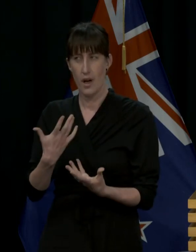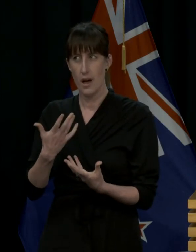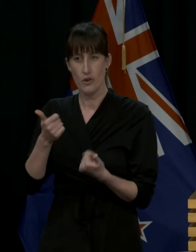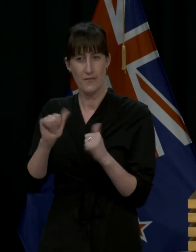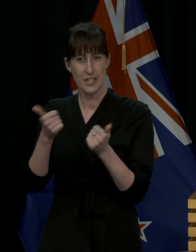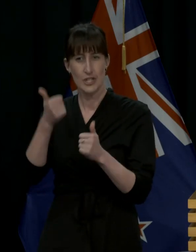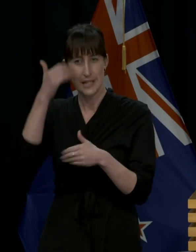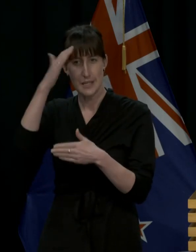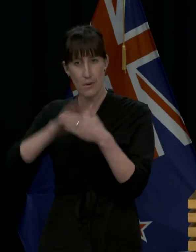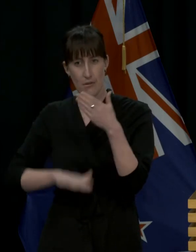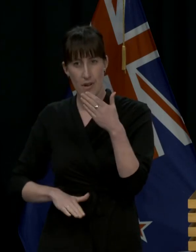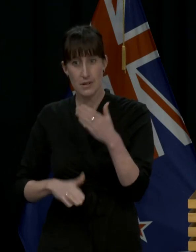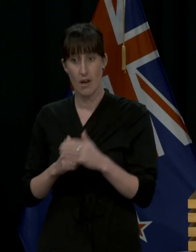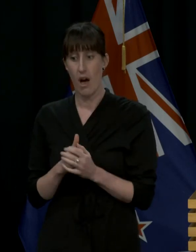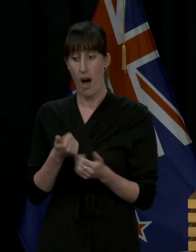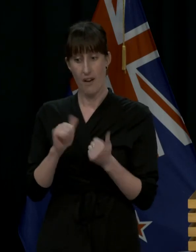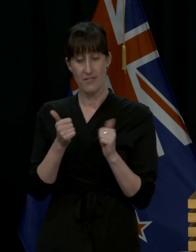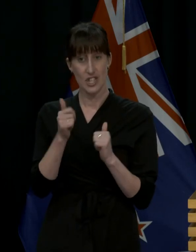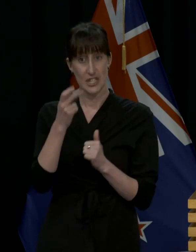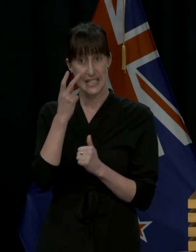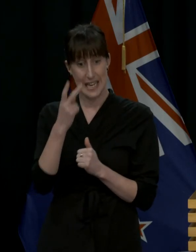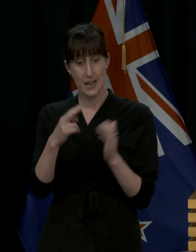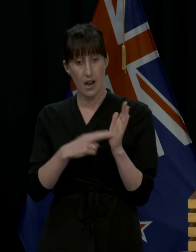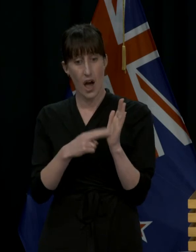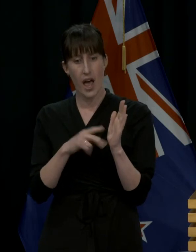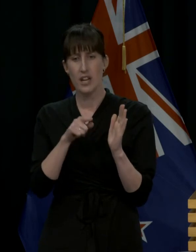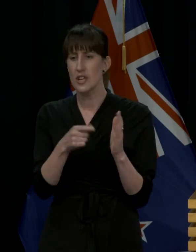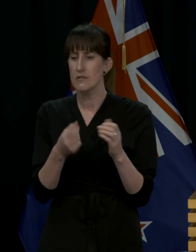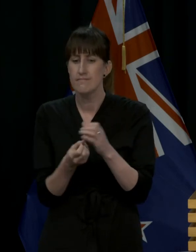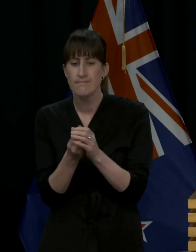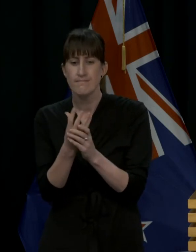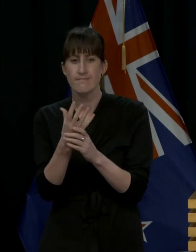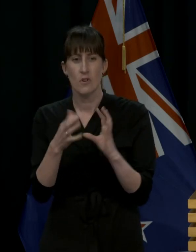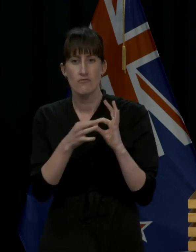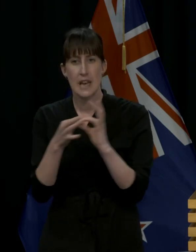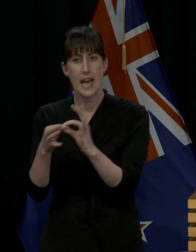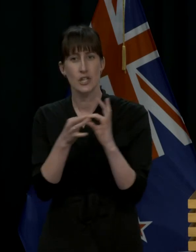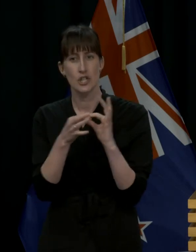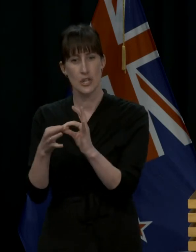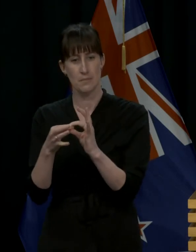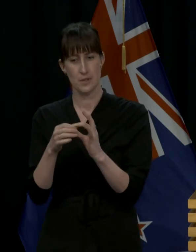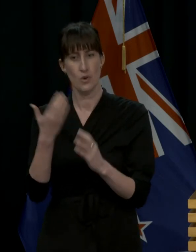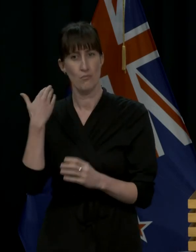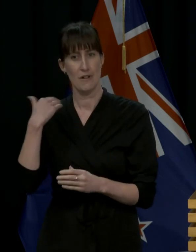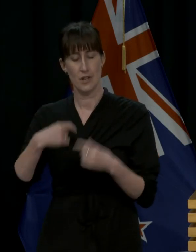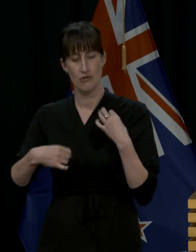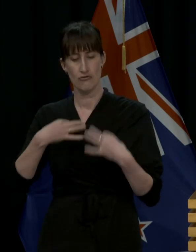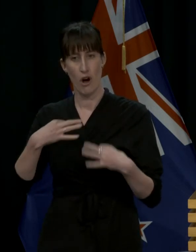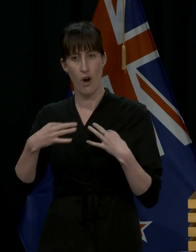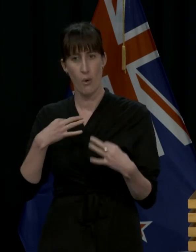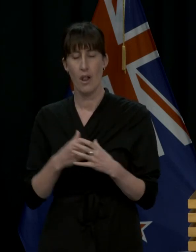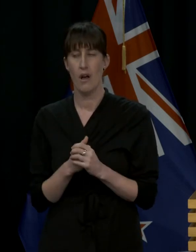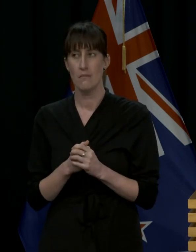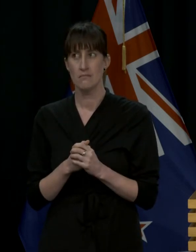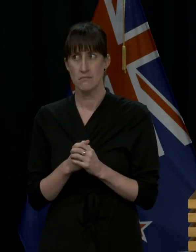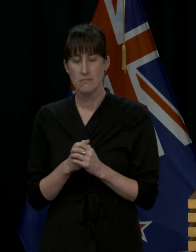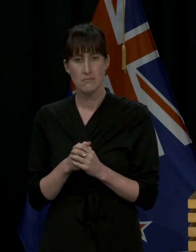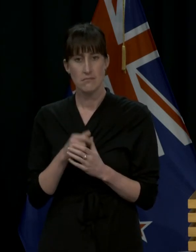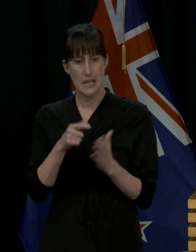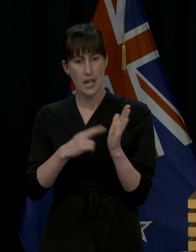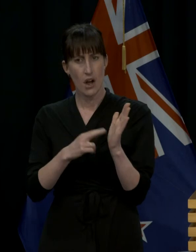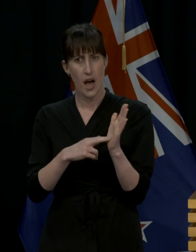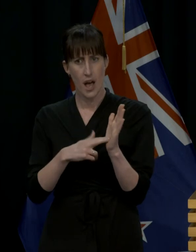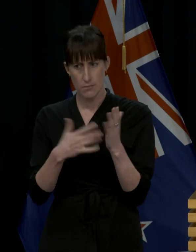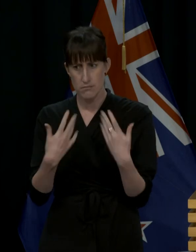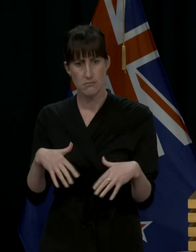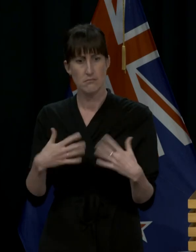I've seen firsthand the relationships that she formed through that role. She is someone who builds fantastic